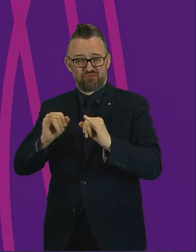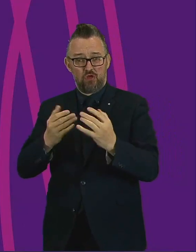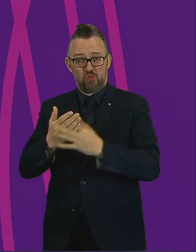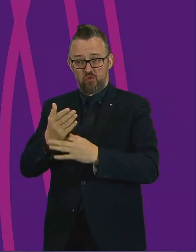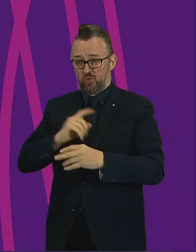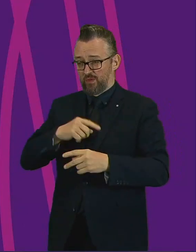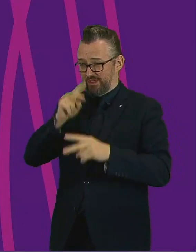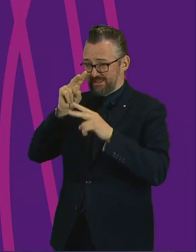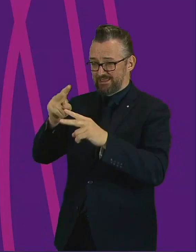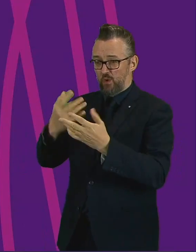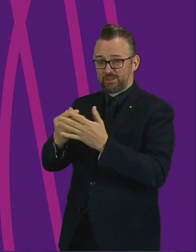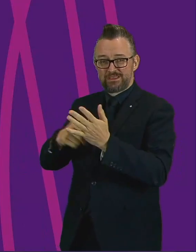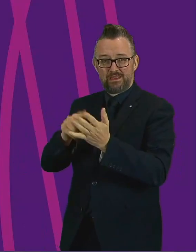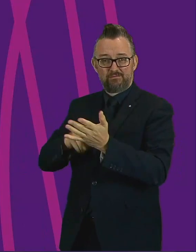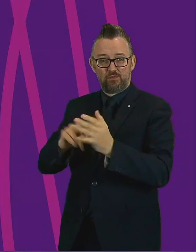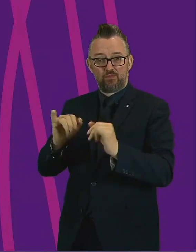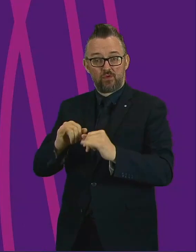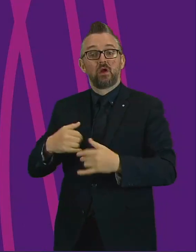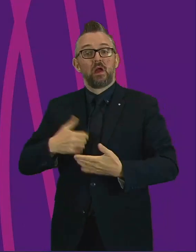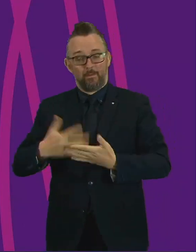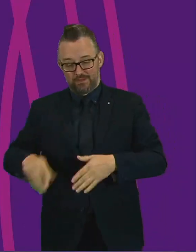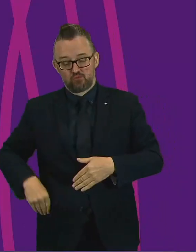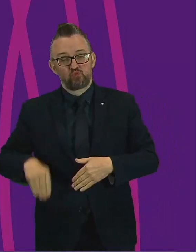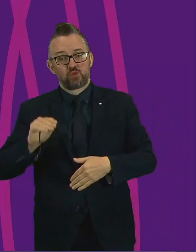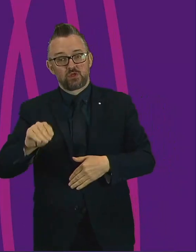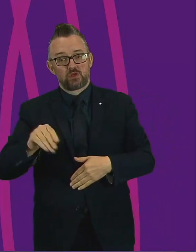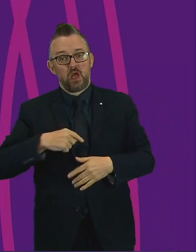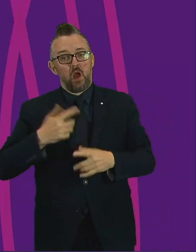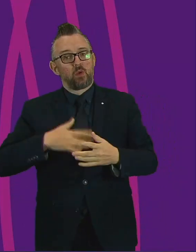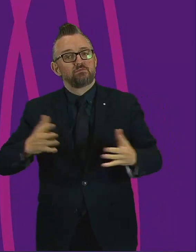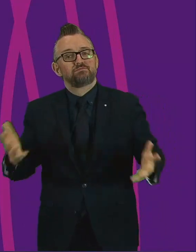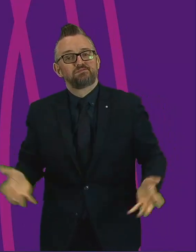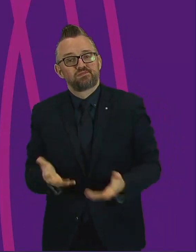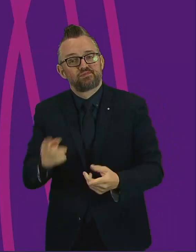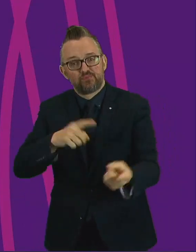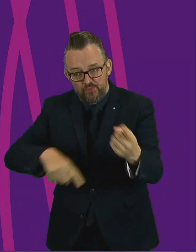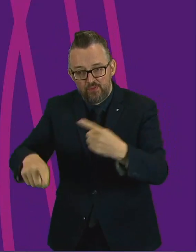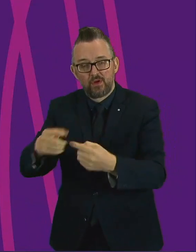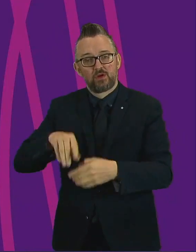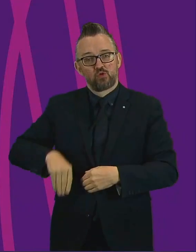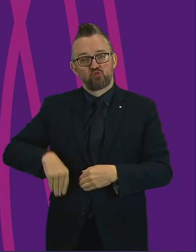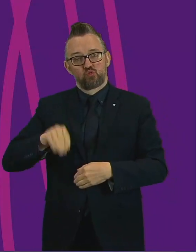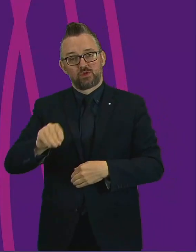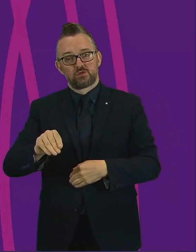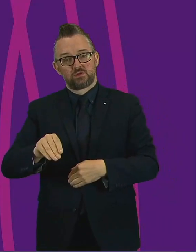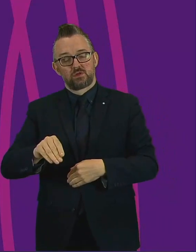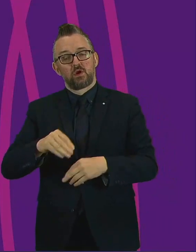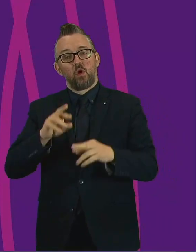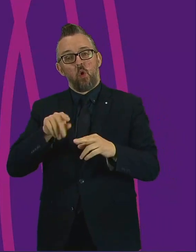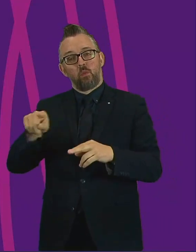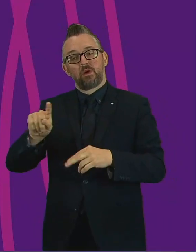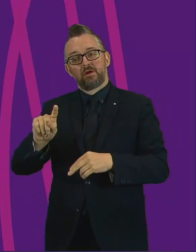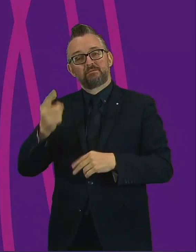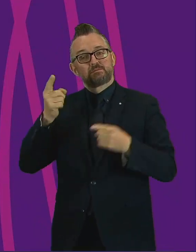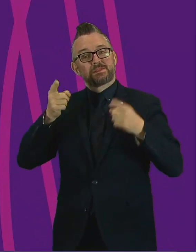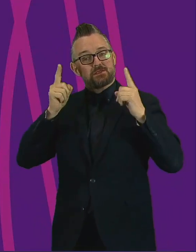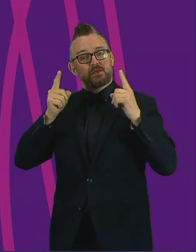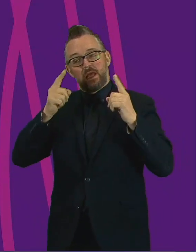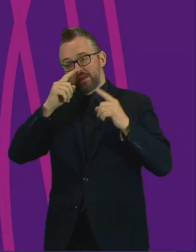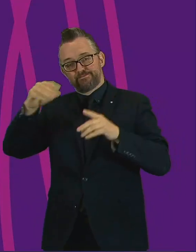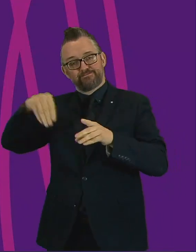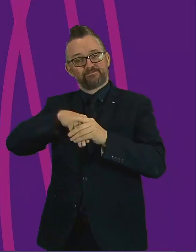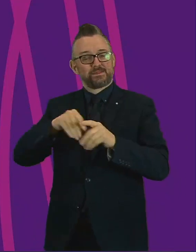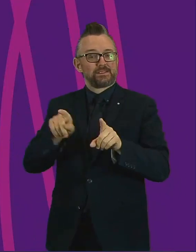screens. I've made a donation. I urge others to do the same, and I hope the First Minister will join me in that